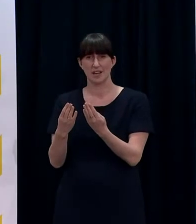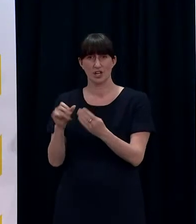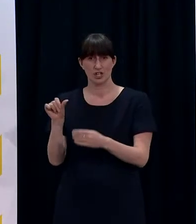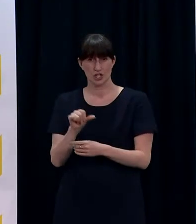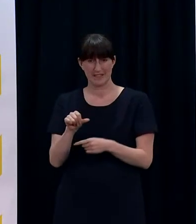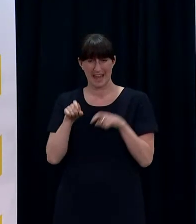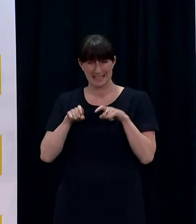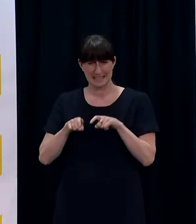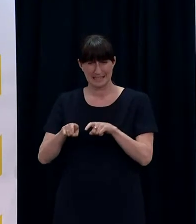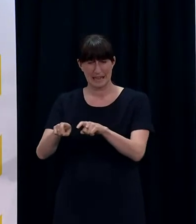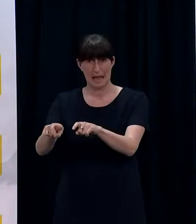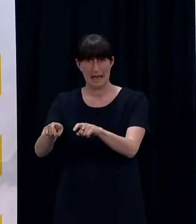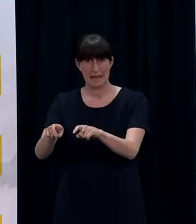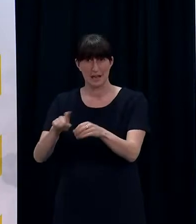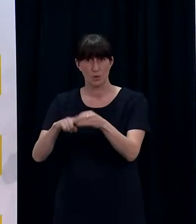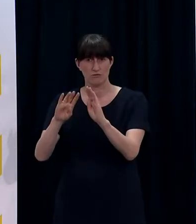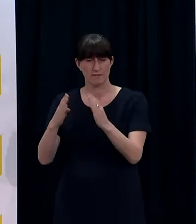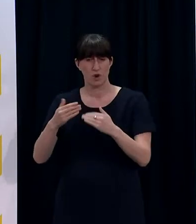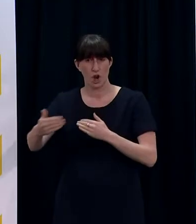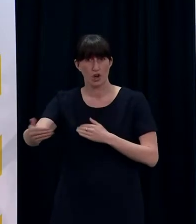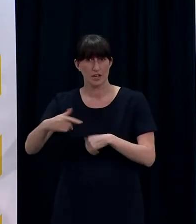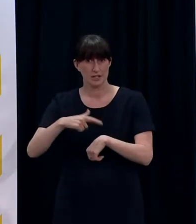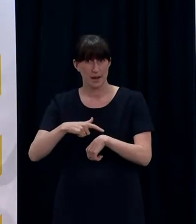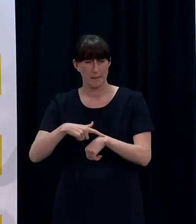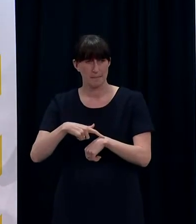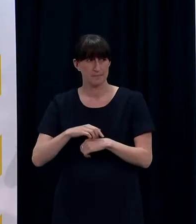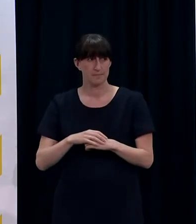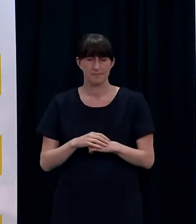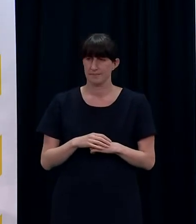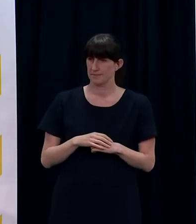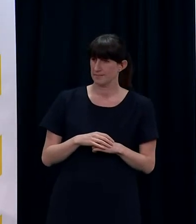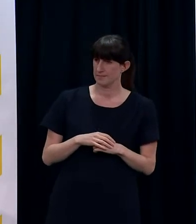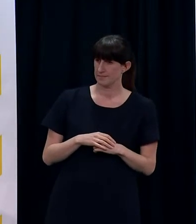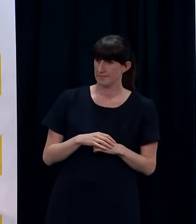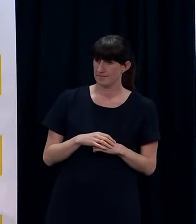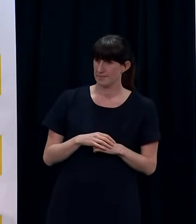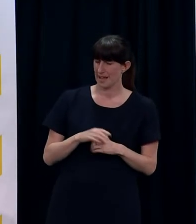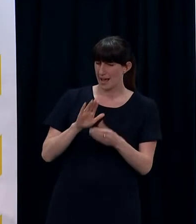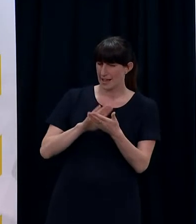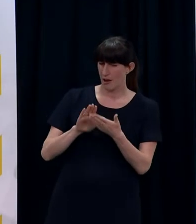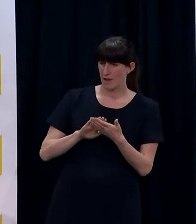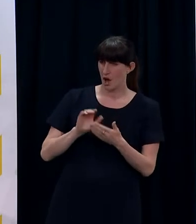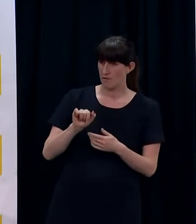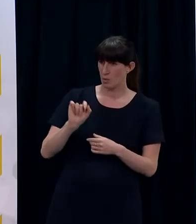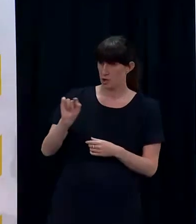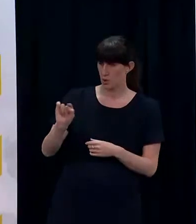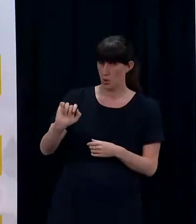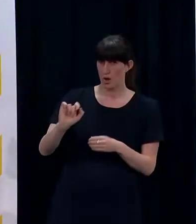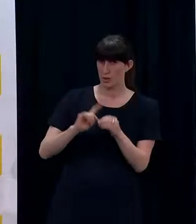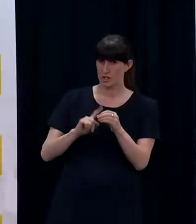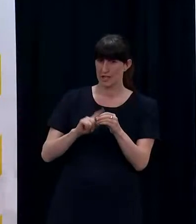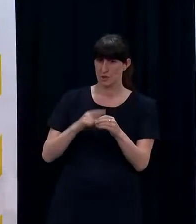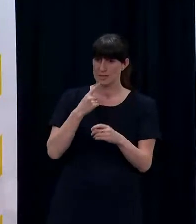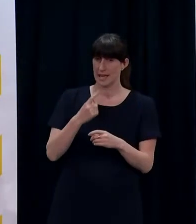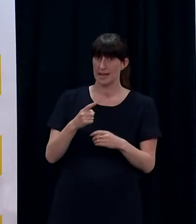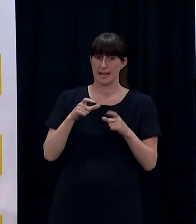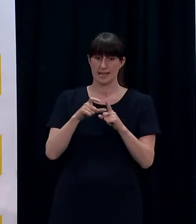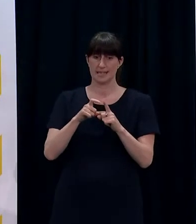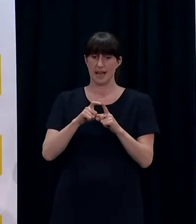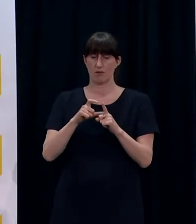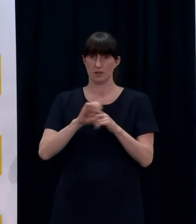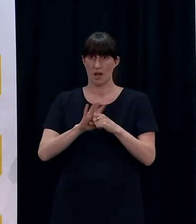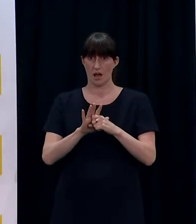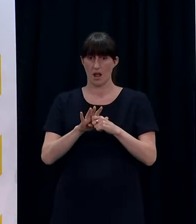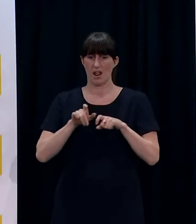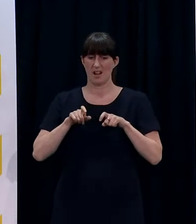facilities? I'll just clarify what you mean by Delta lasting longer. We certainly